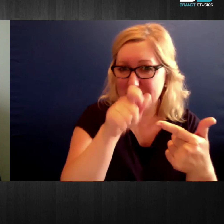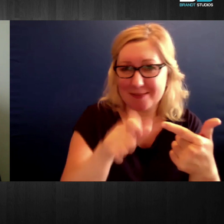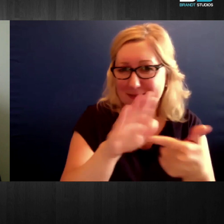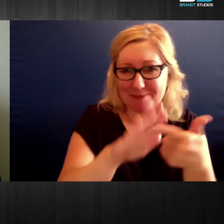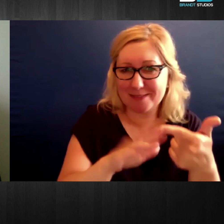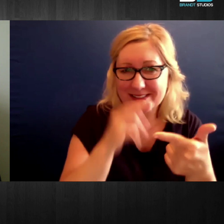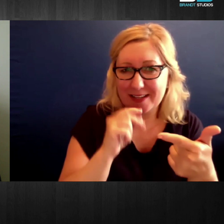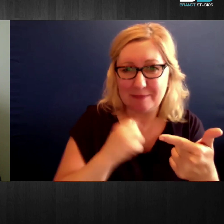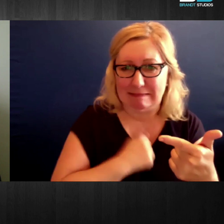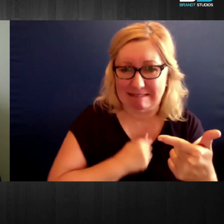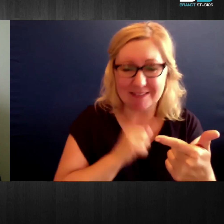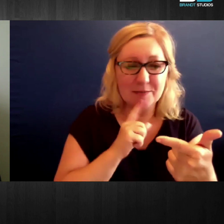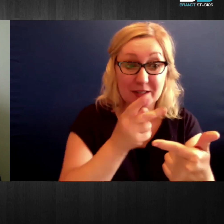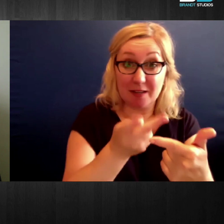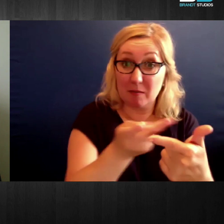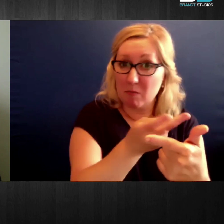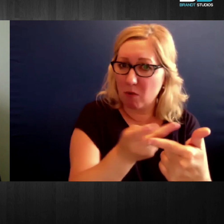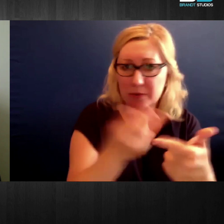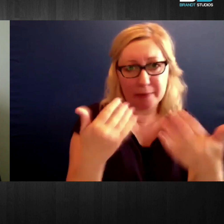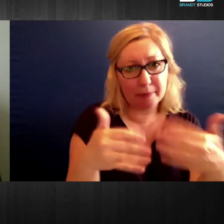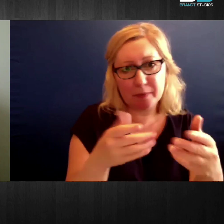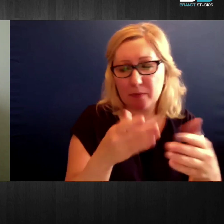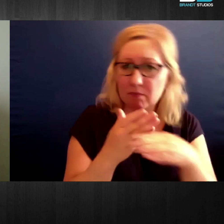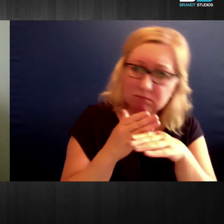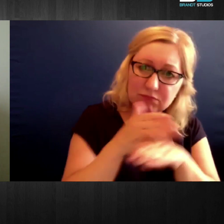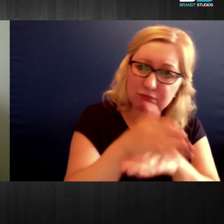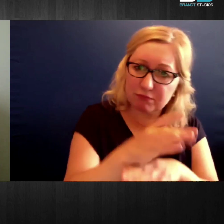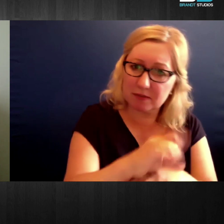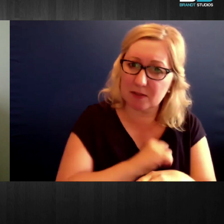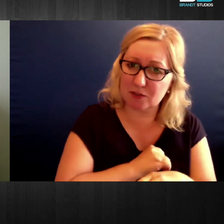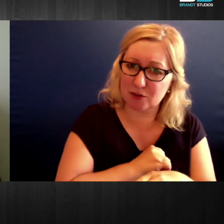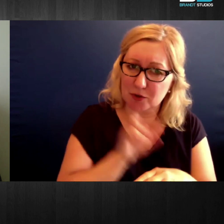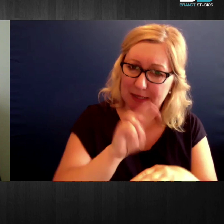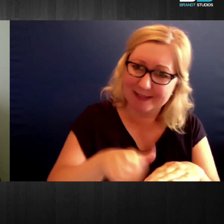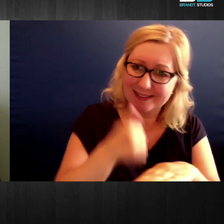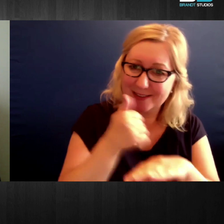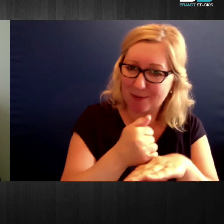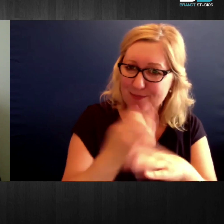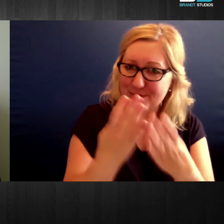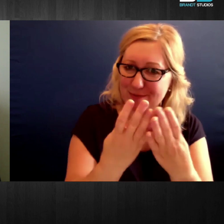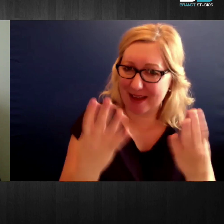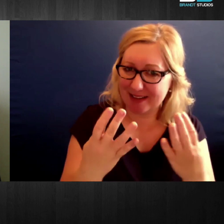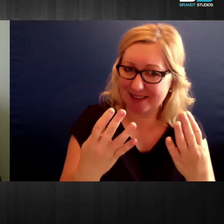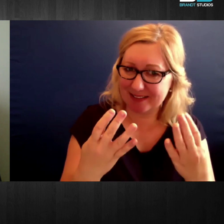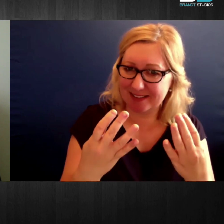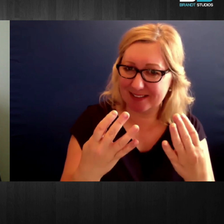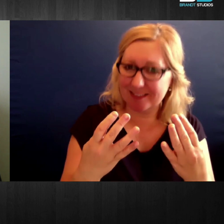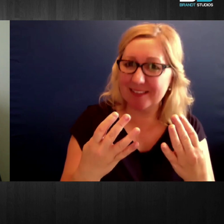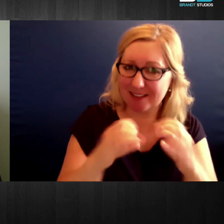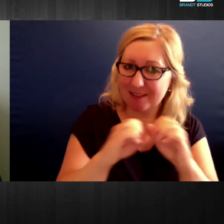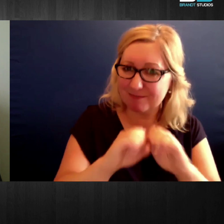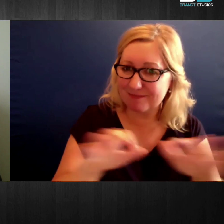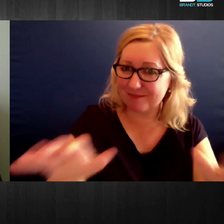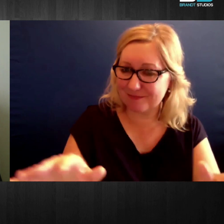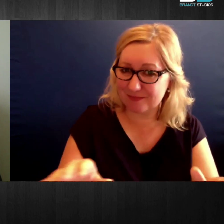much. So with this, keep the music and literature flowing. It does great things for all of us at all levels. Make